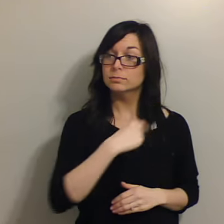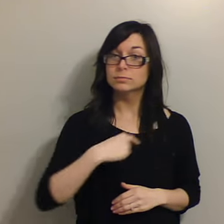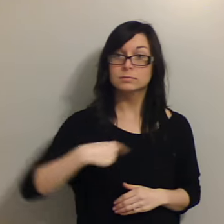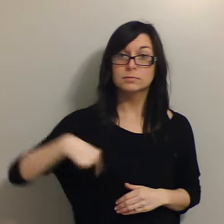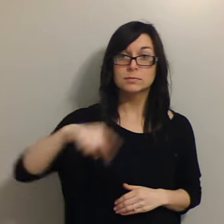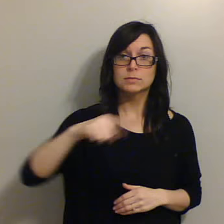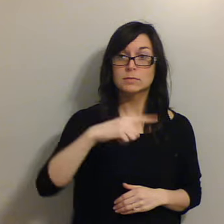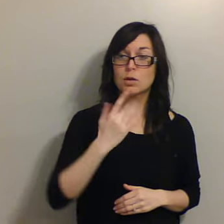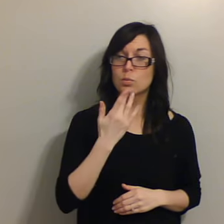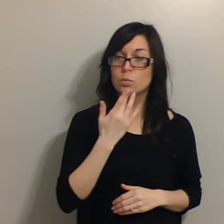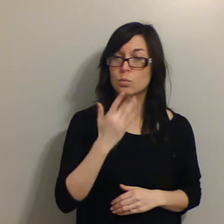Slap.